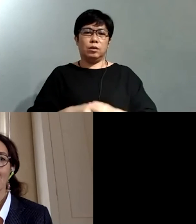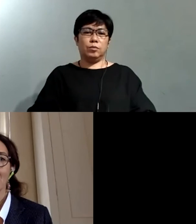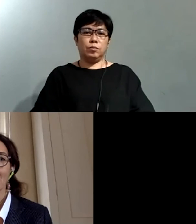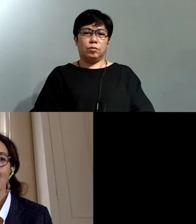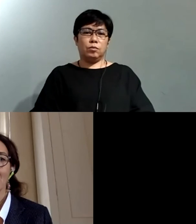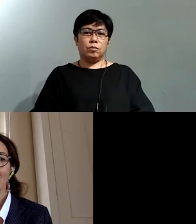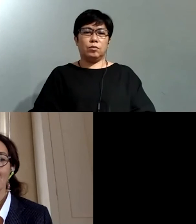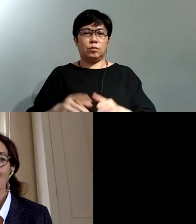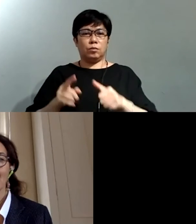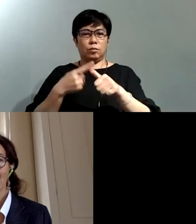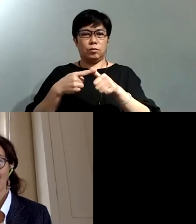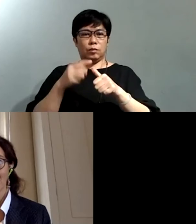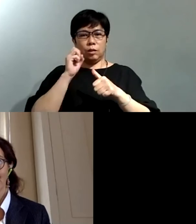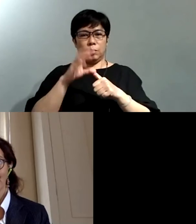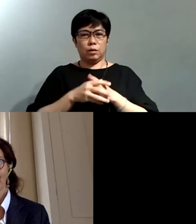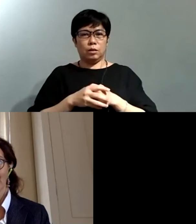the speakers first?